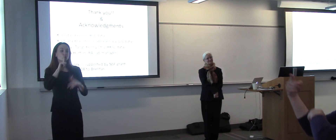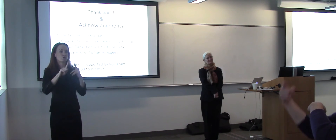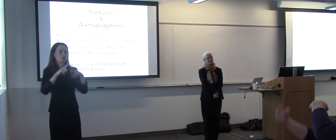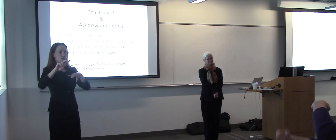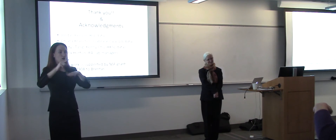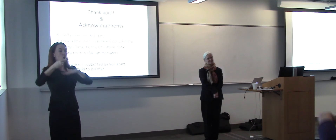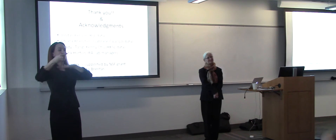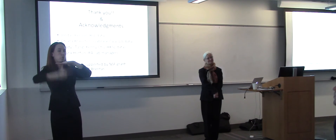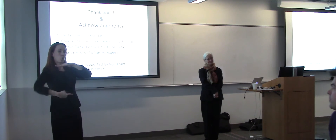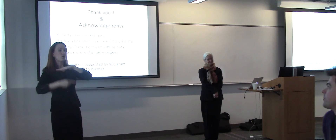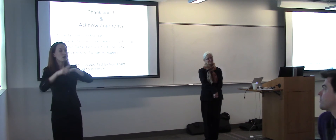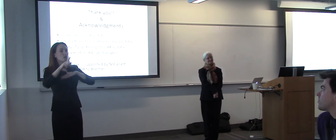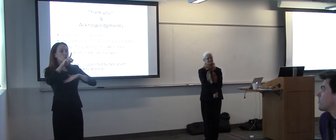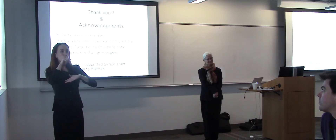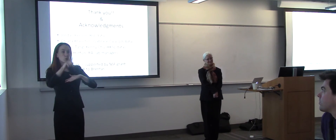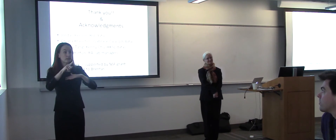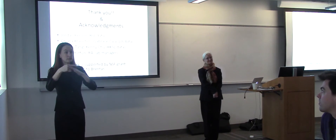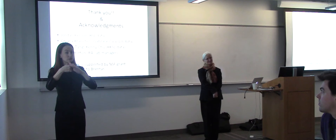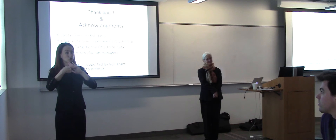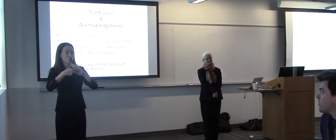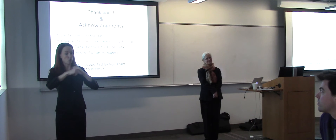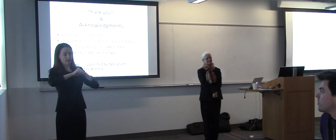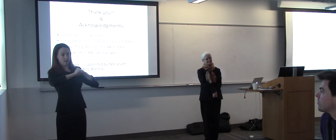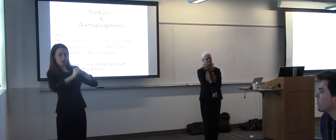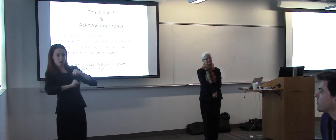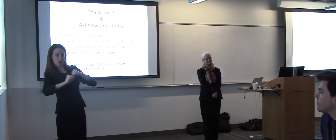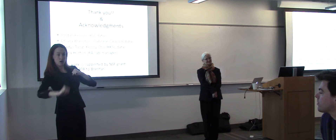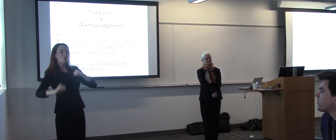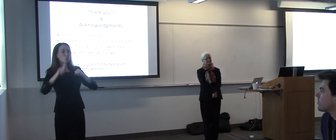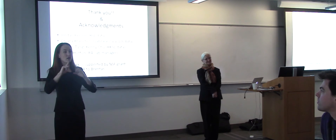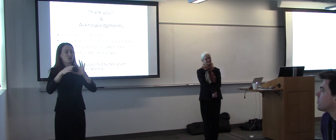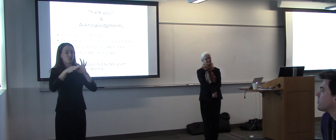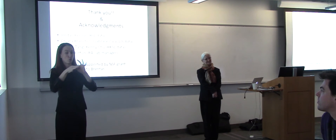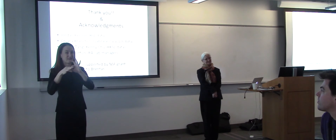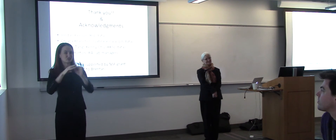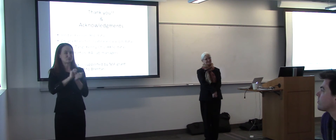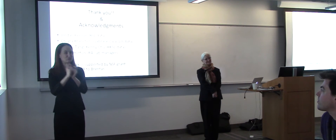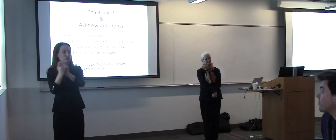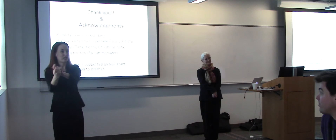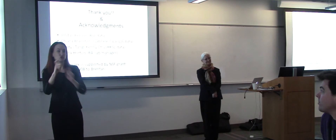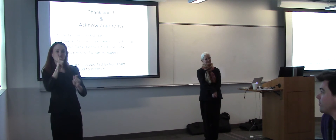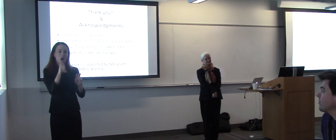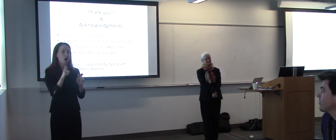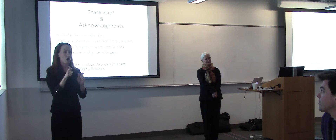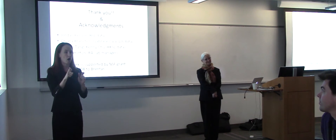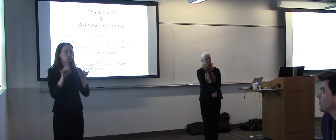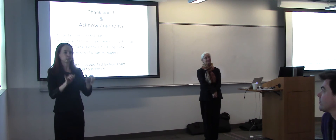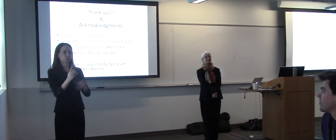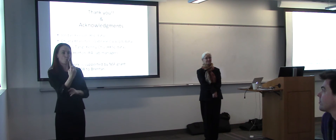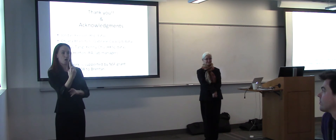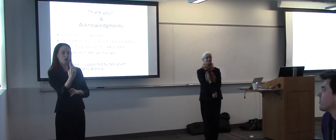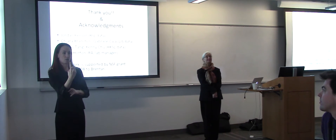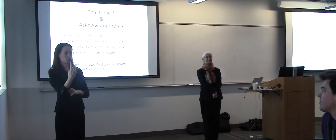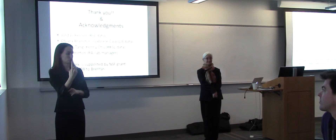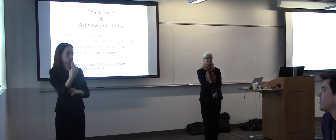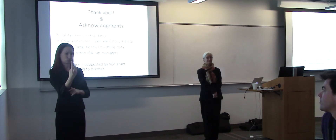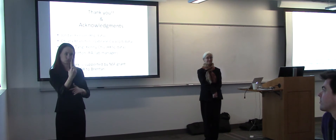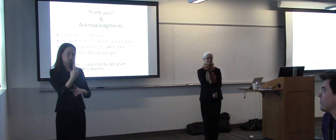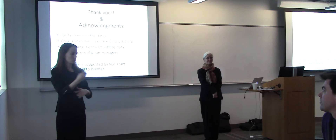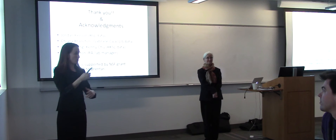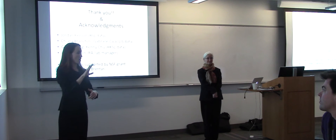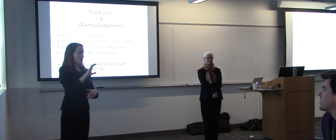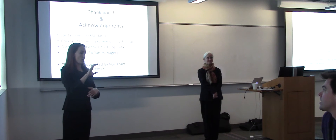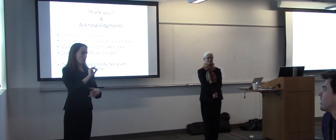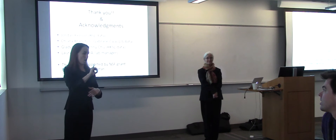the relationships changed, where you wanted to sort of describe this idea that there's this agent to an object relationship, and all of a sudden now